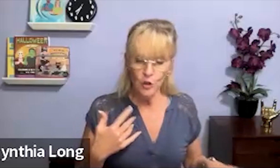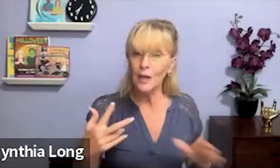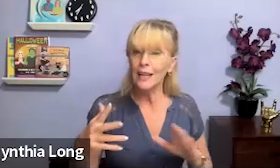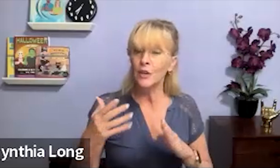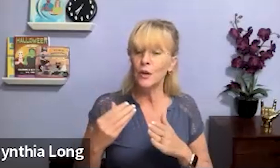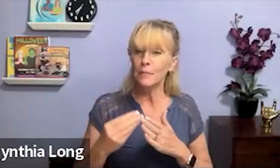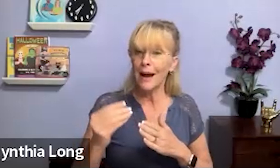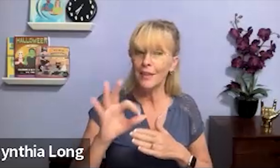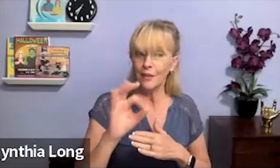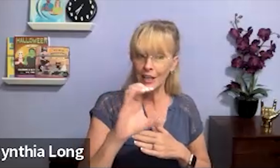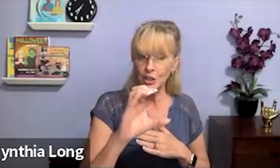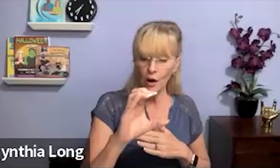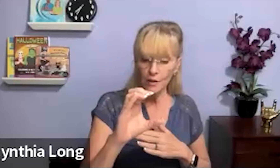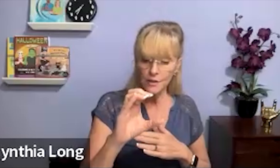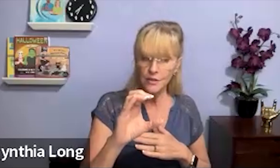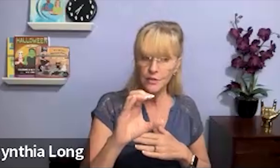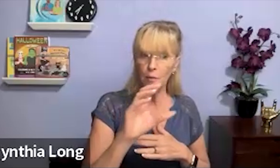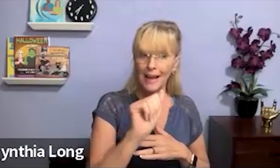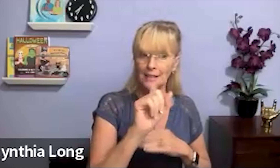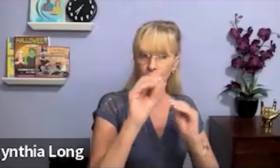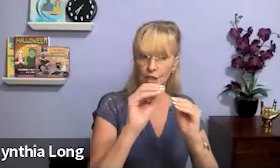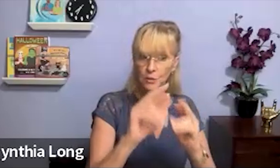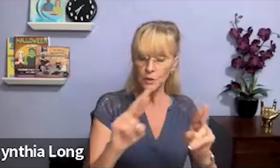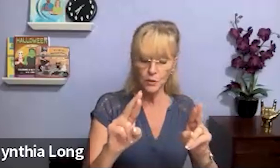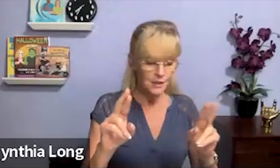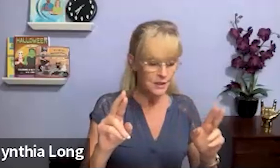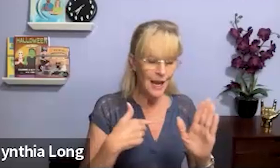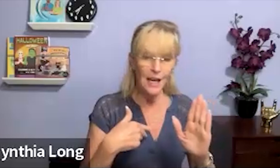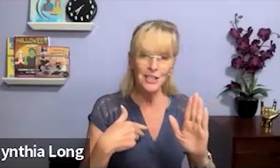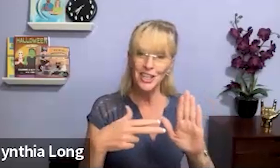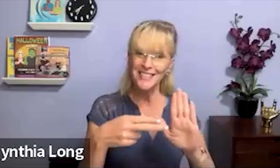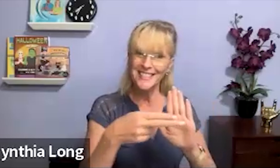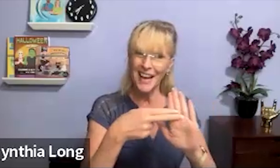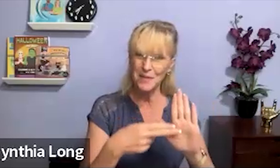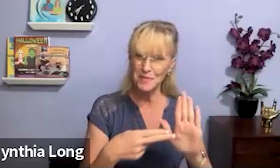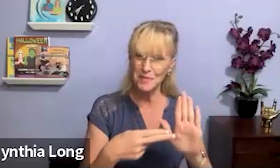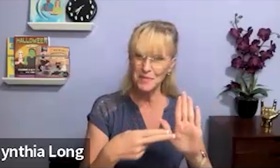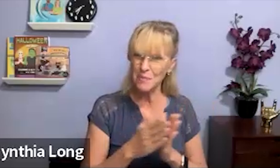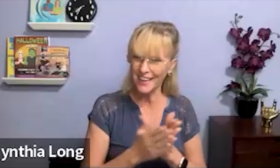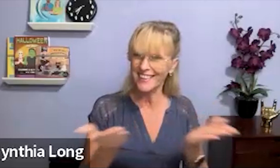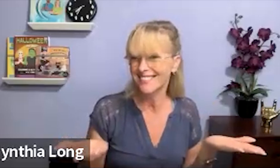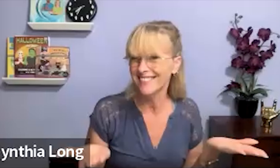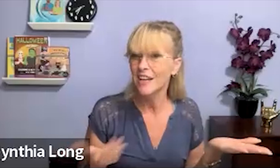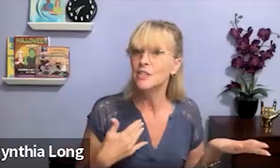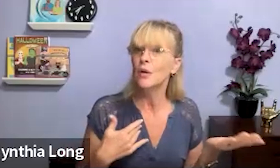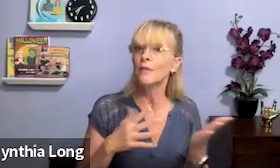you can buy the flashcards from ASL Teaching Resources and just take them in the book. So if